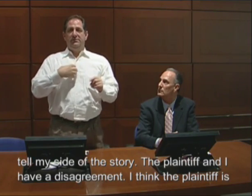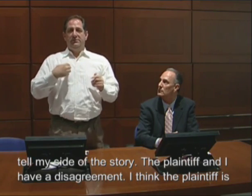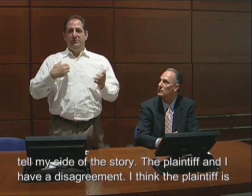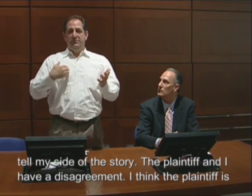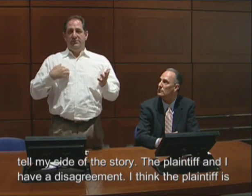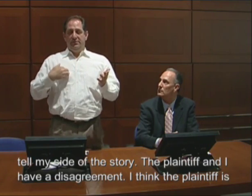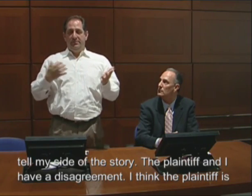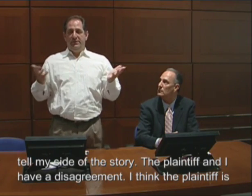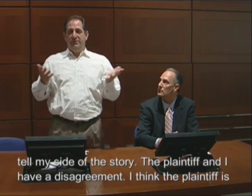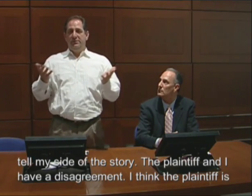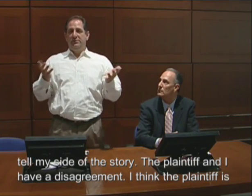disagreement.